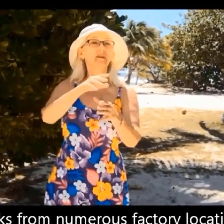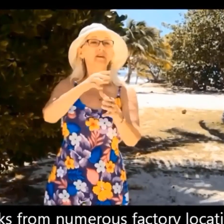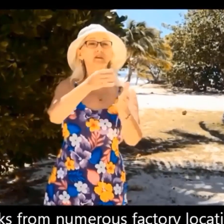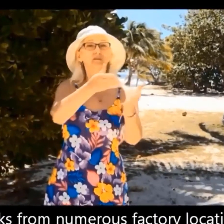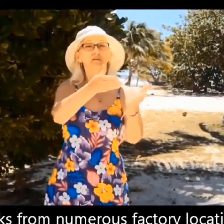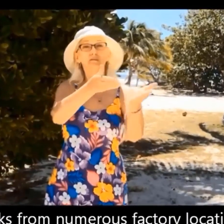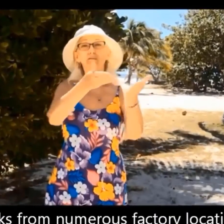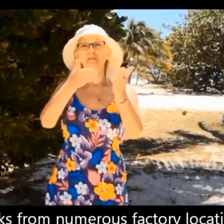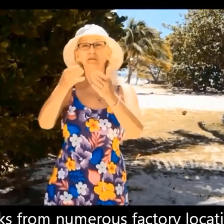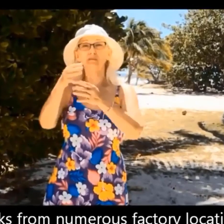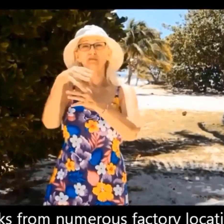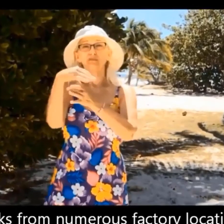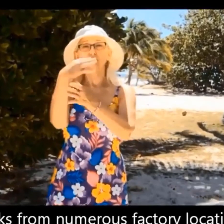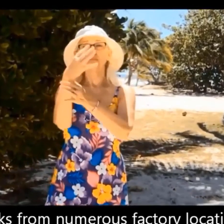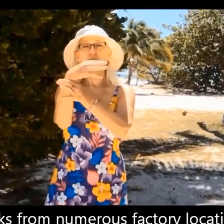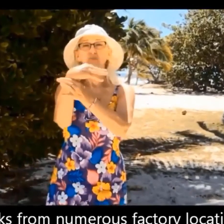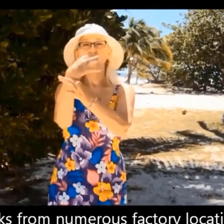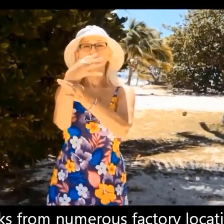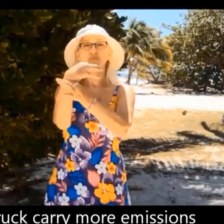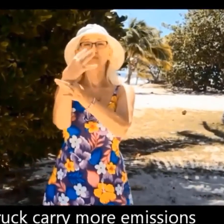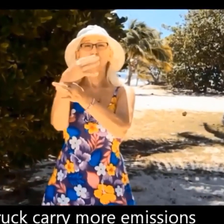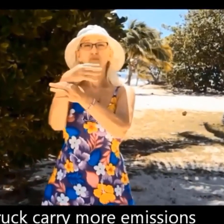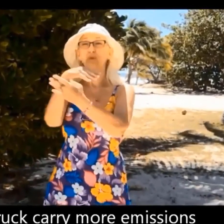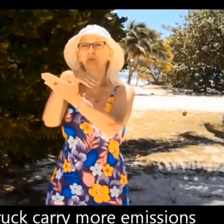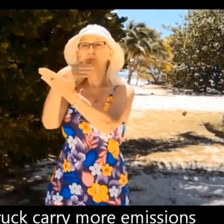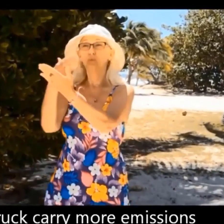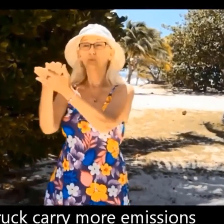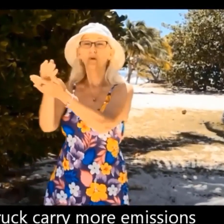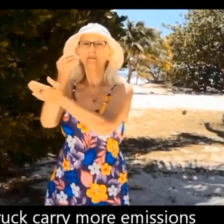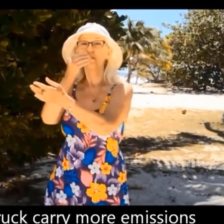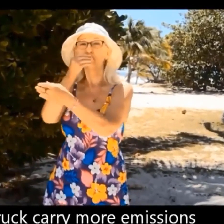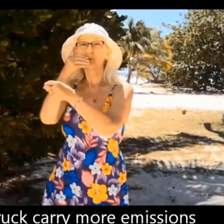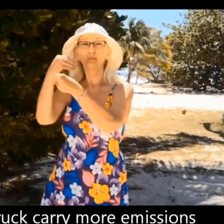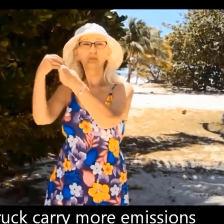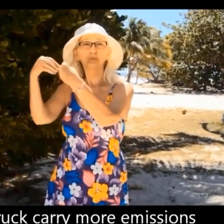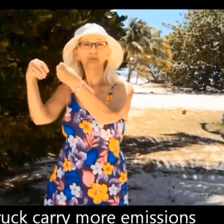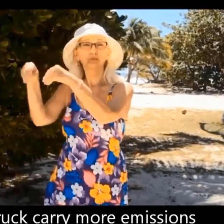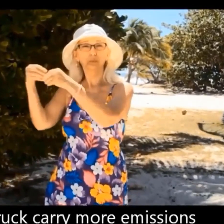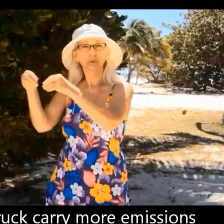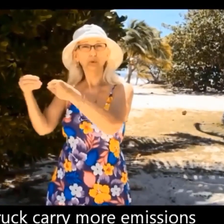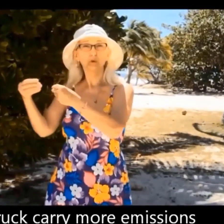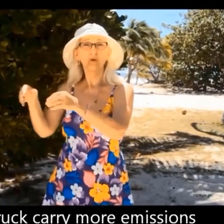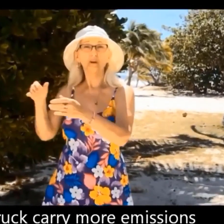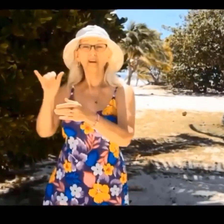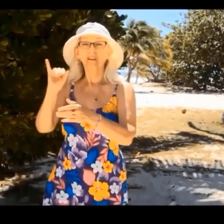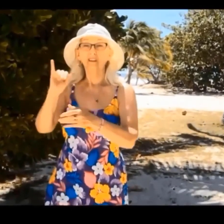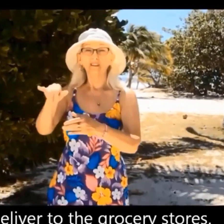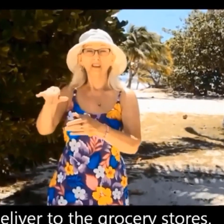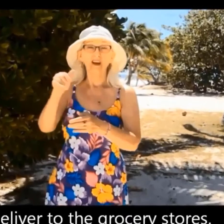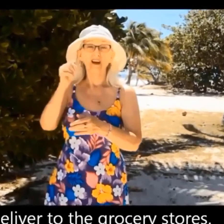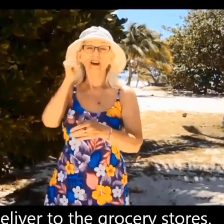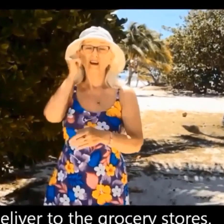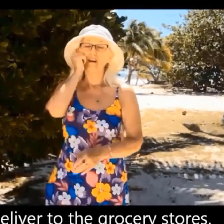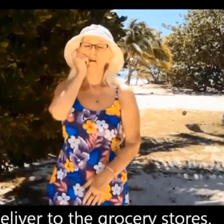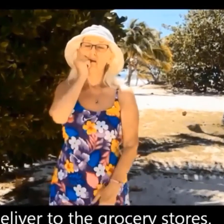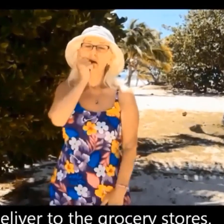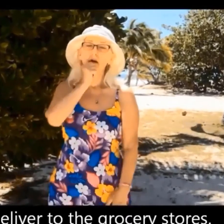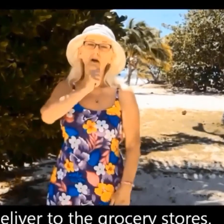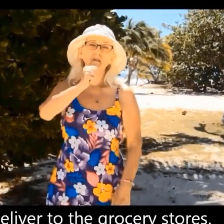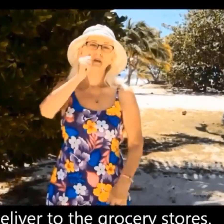from numerous factory locations. Trucks carry more emissions to deliver to the grocery